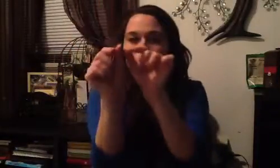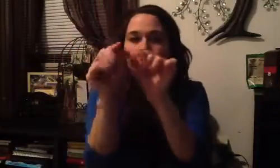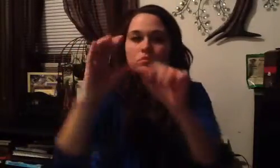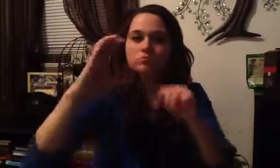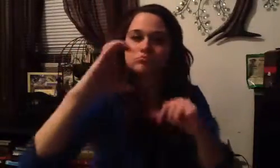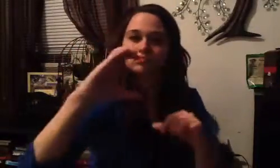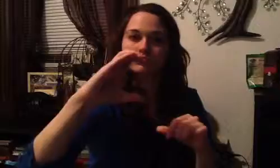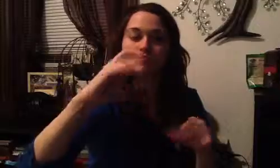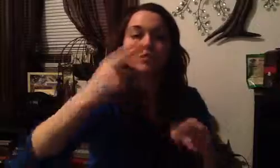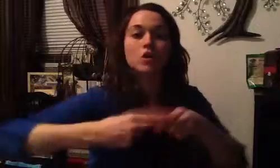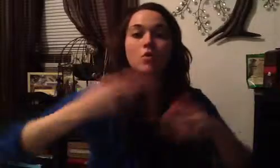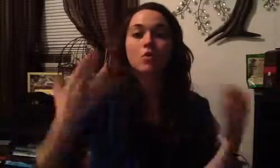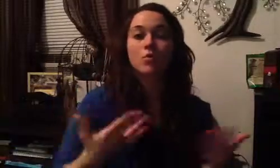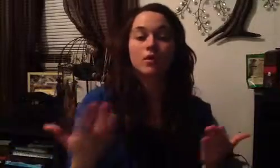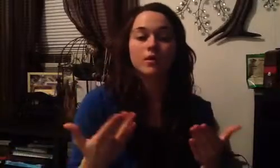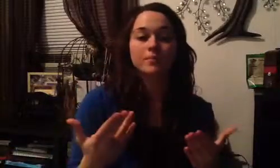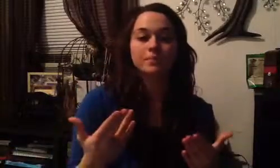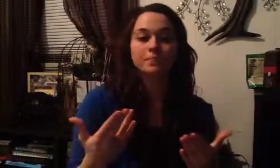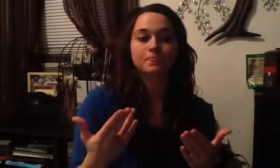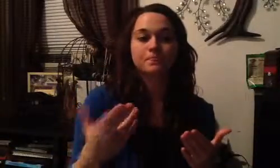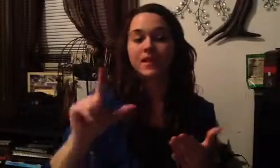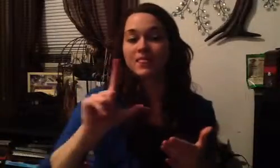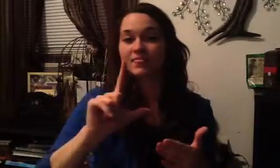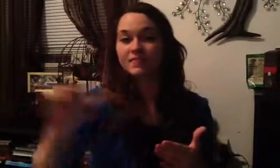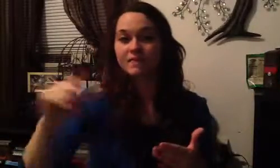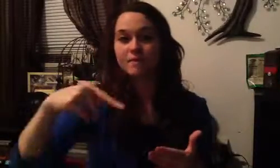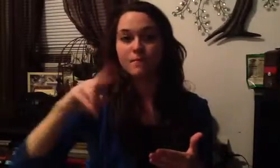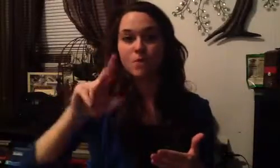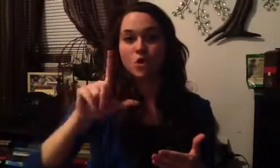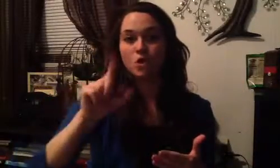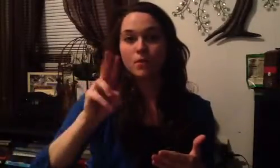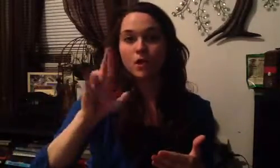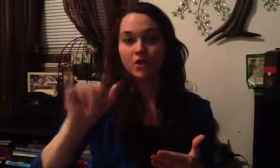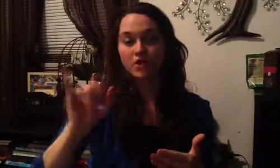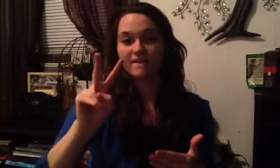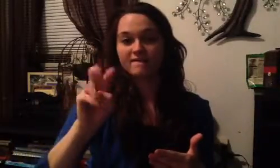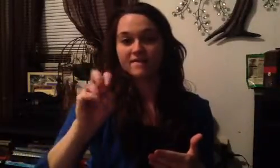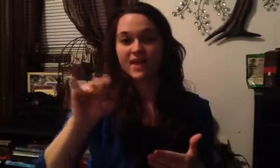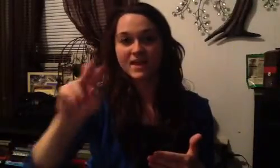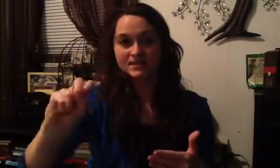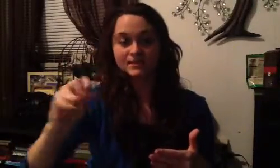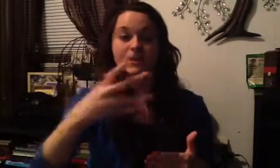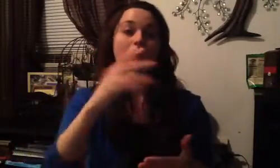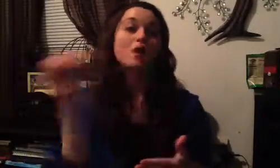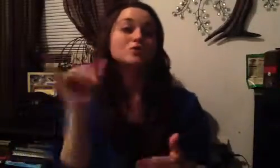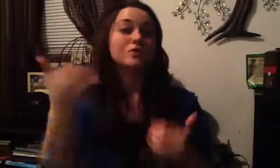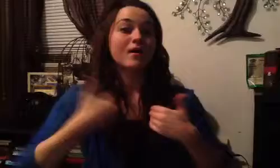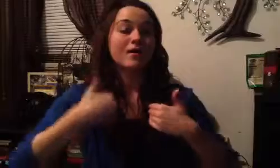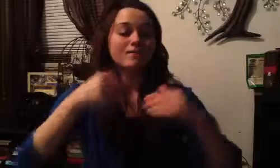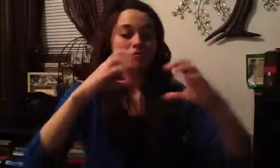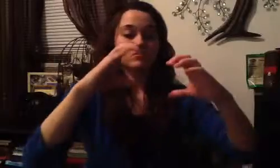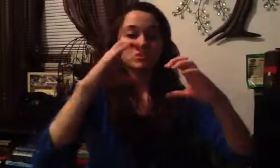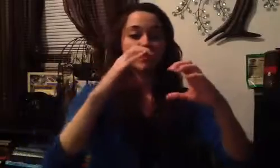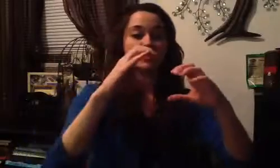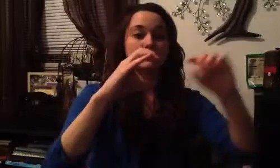called the left pulmonary veins and the right